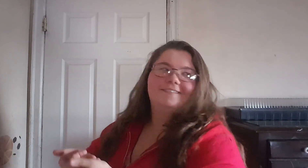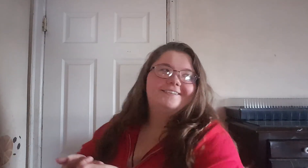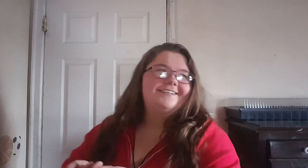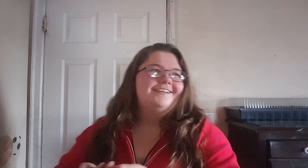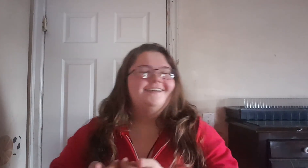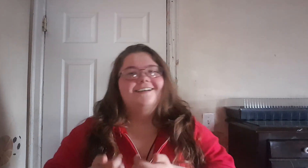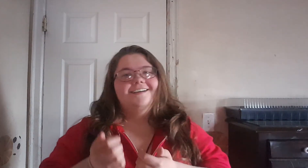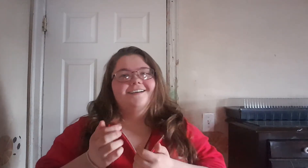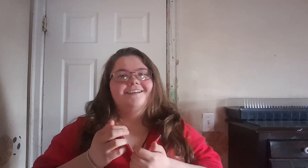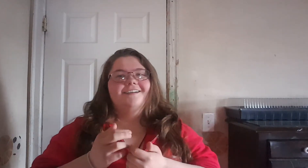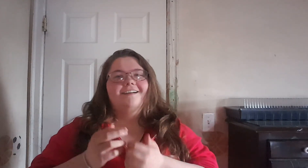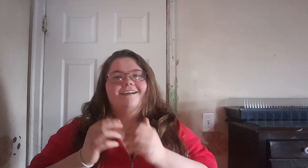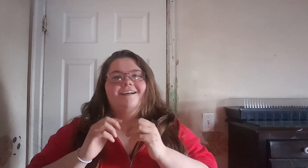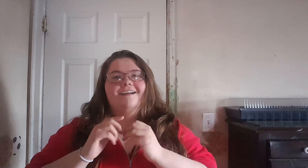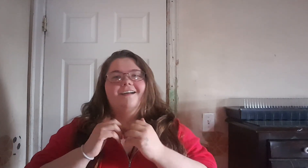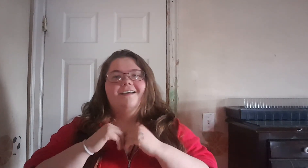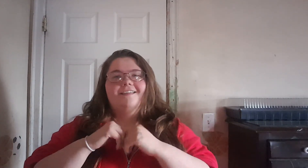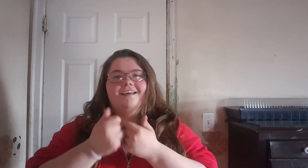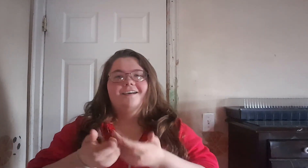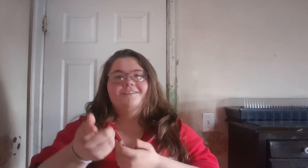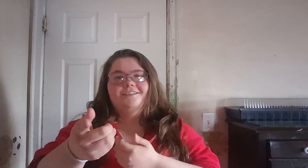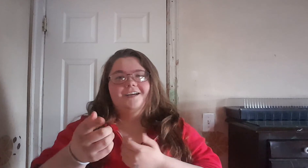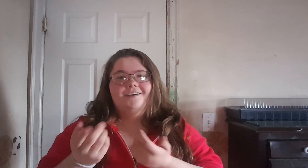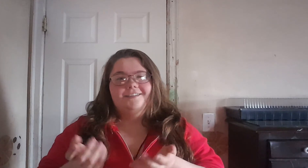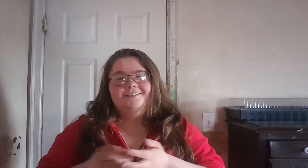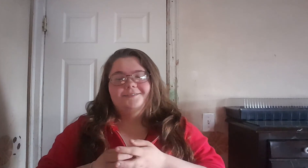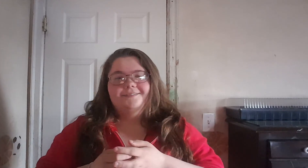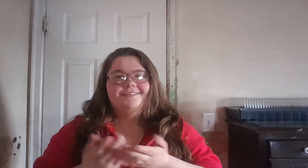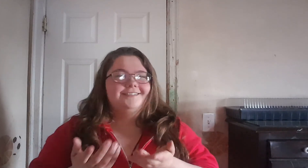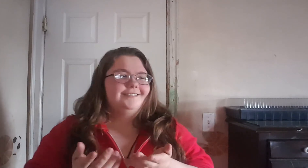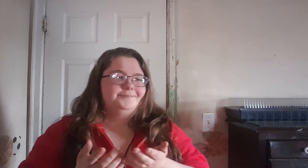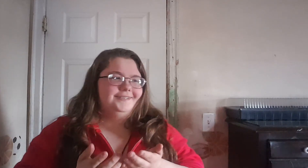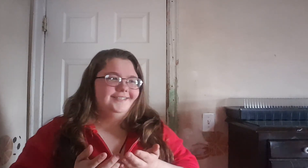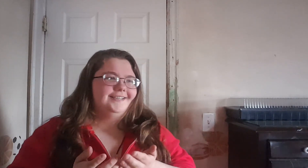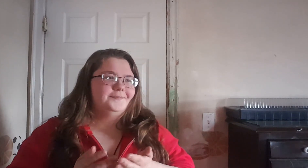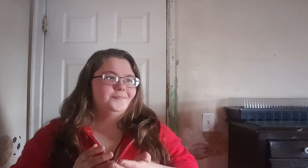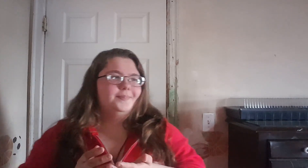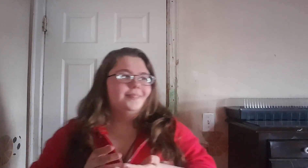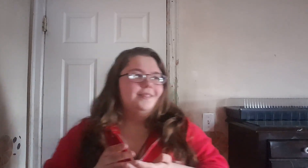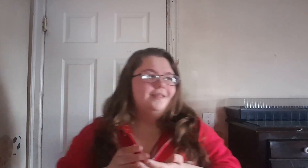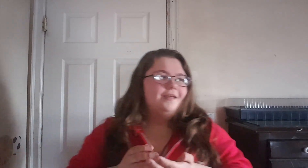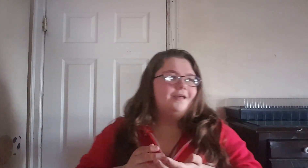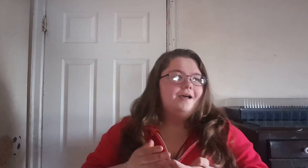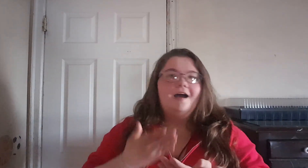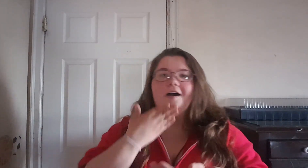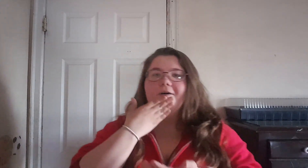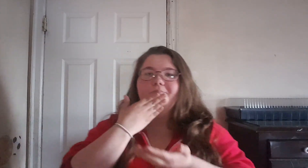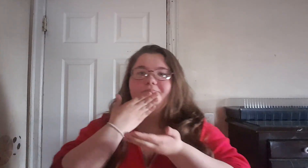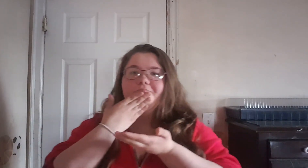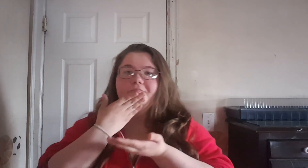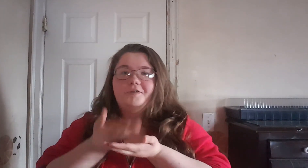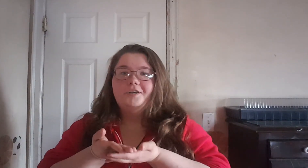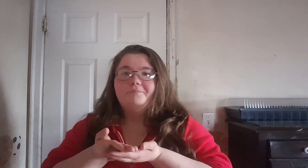are you basically it um good